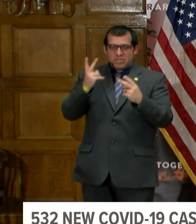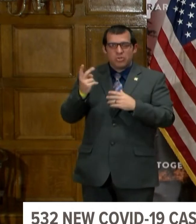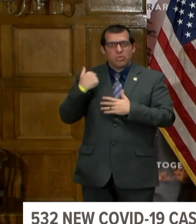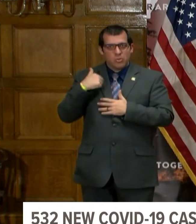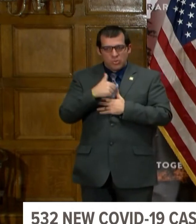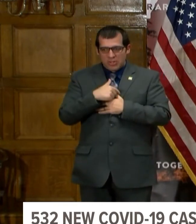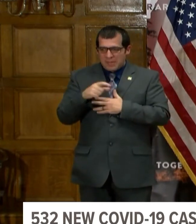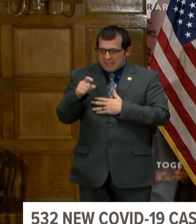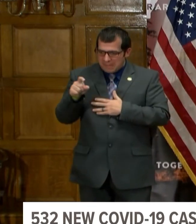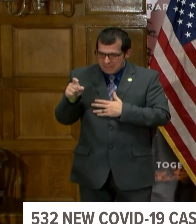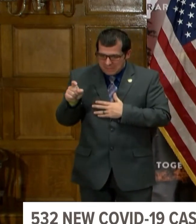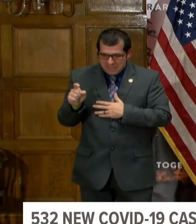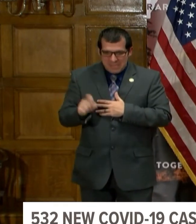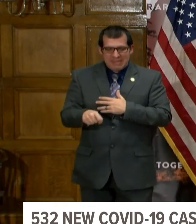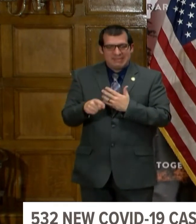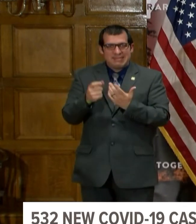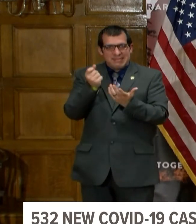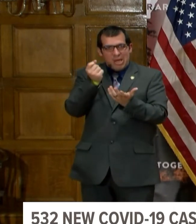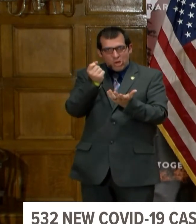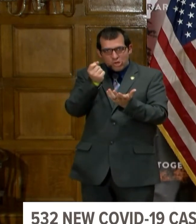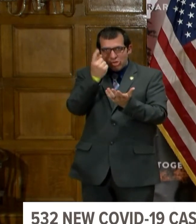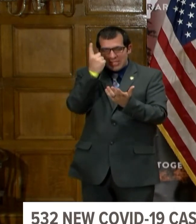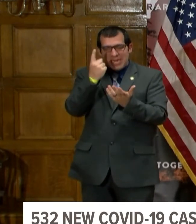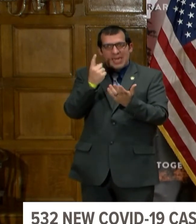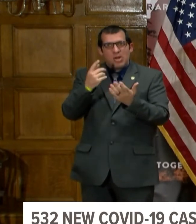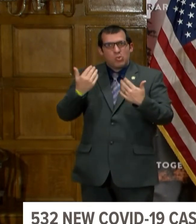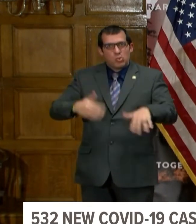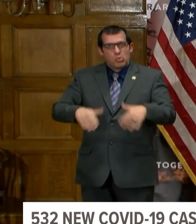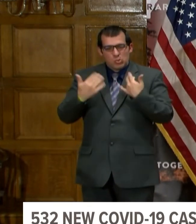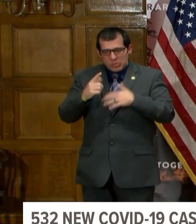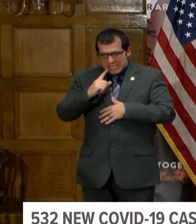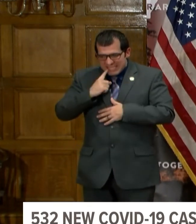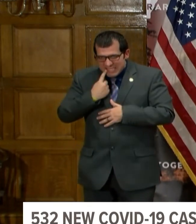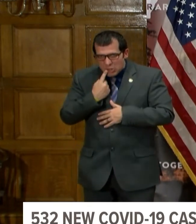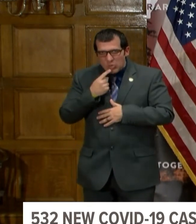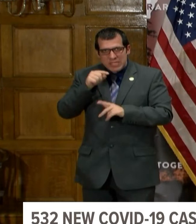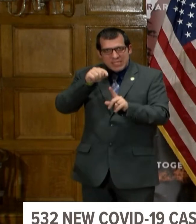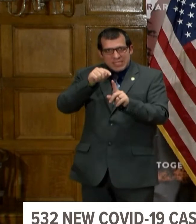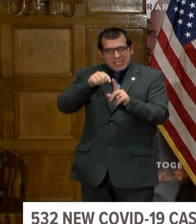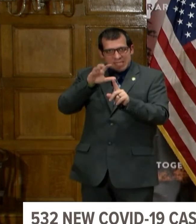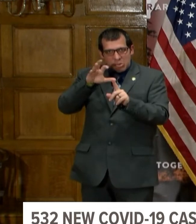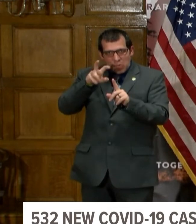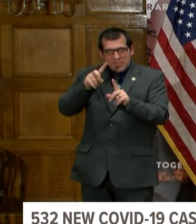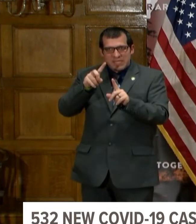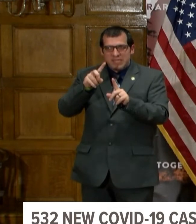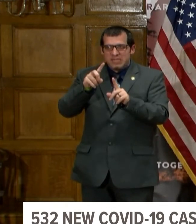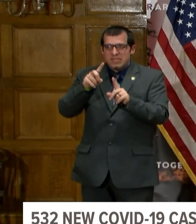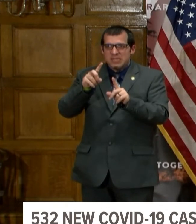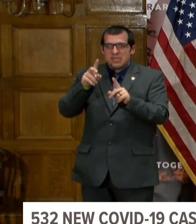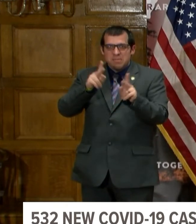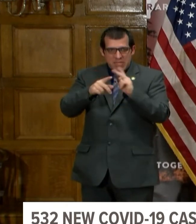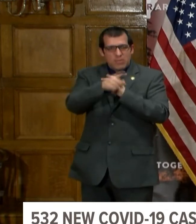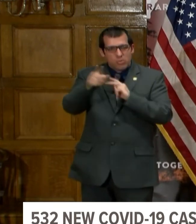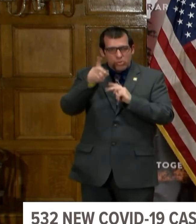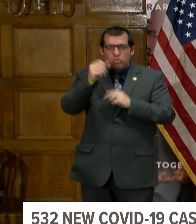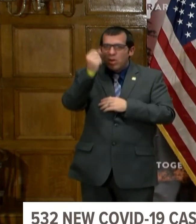got to understand very deeply that is serious. And so people do. I think that is reflected in